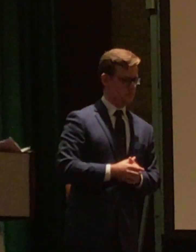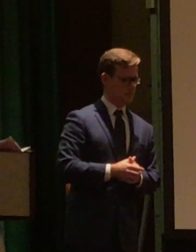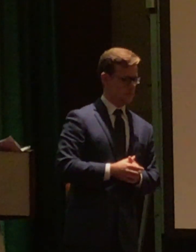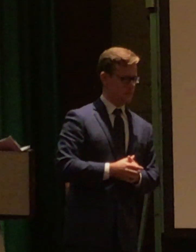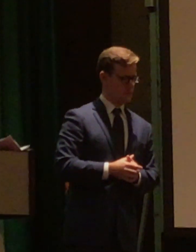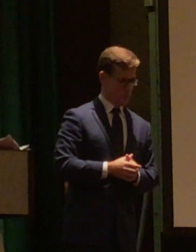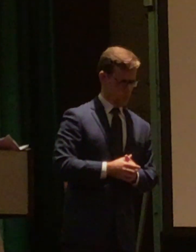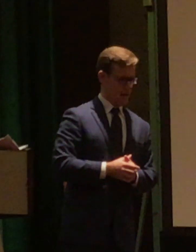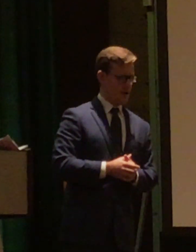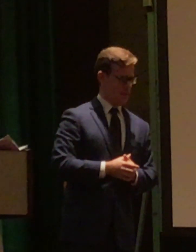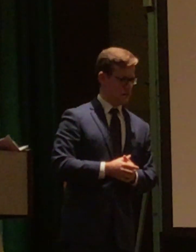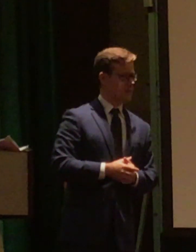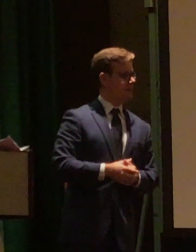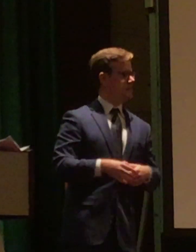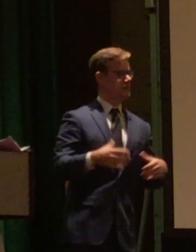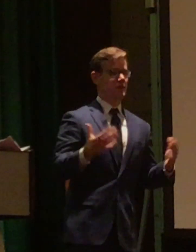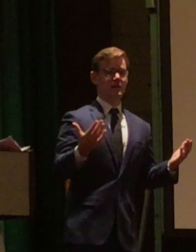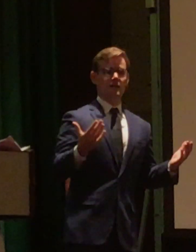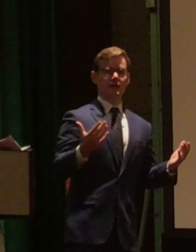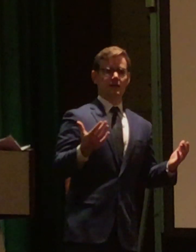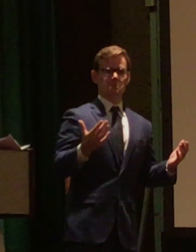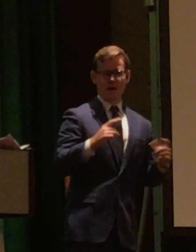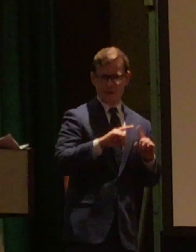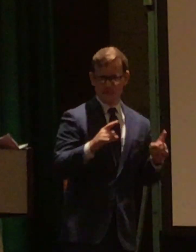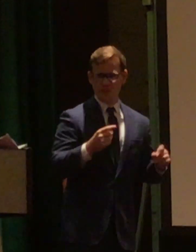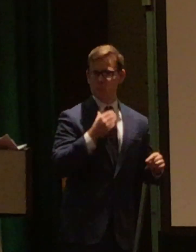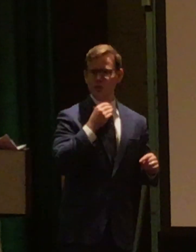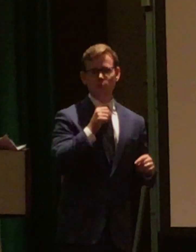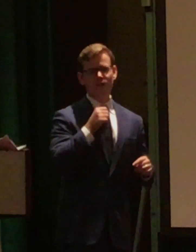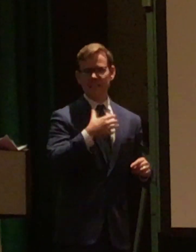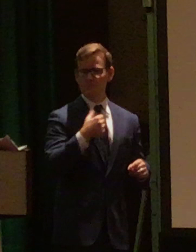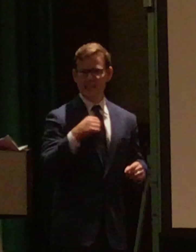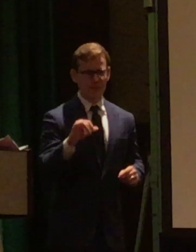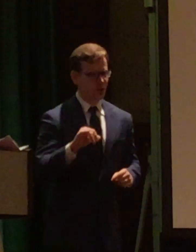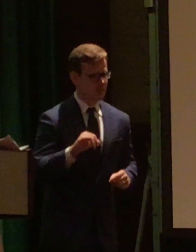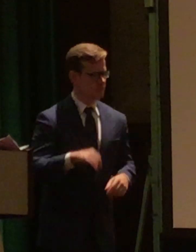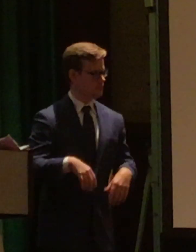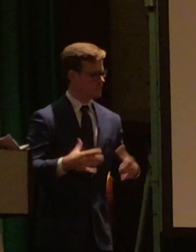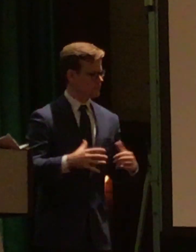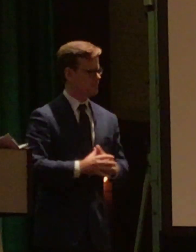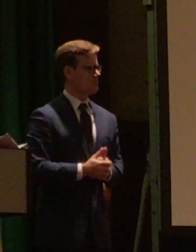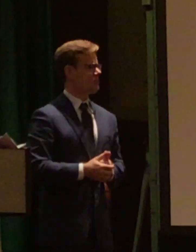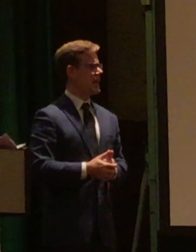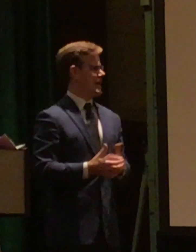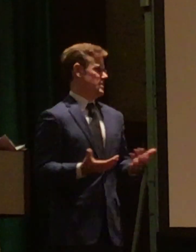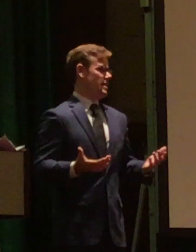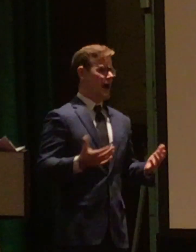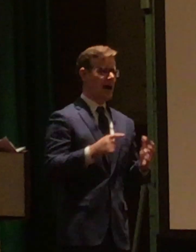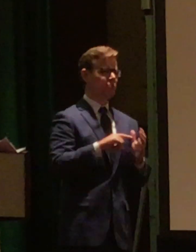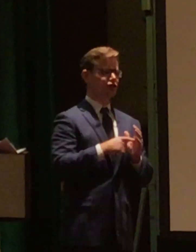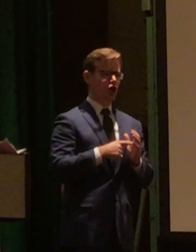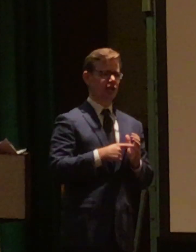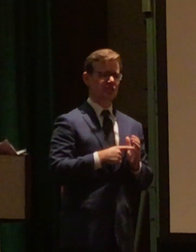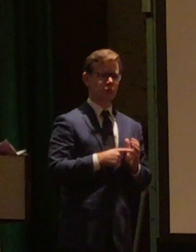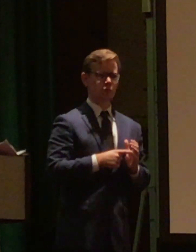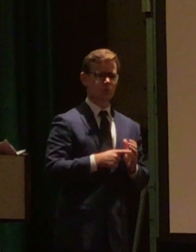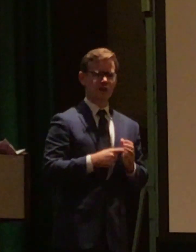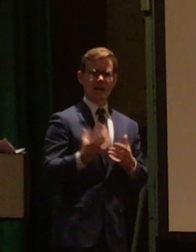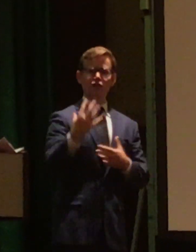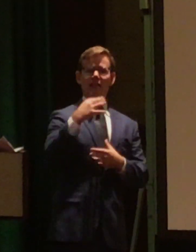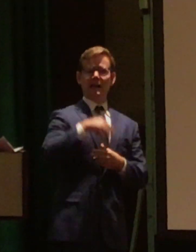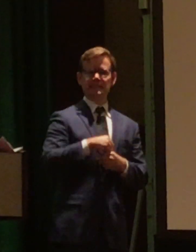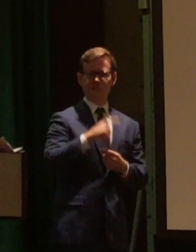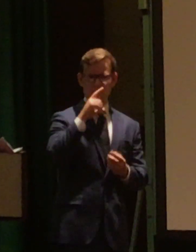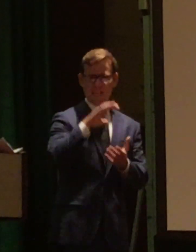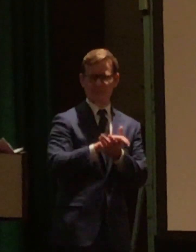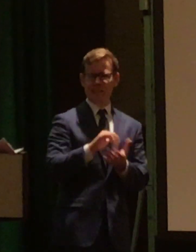back in World War II. But the Marines Marines would not take the oath.